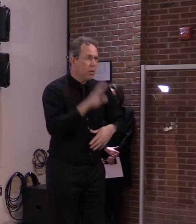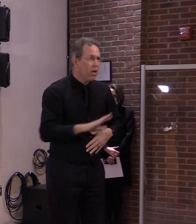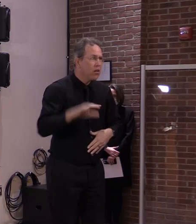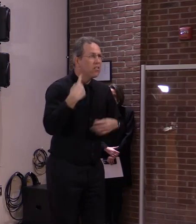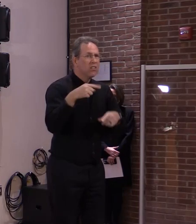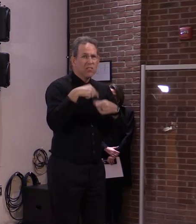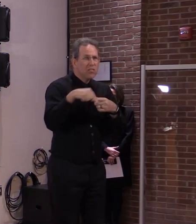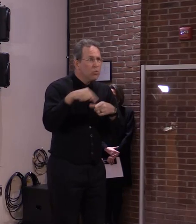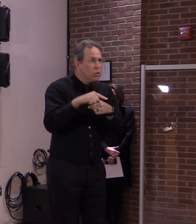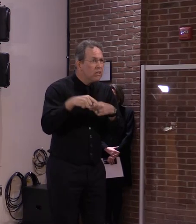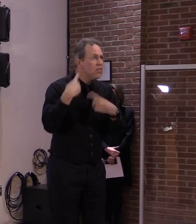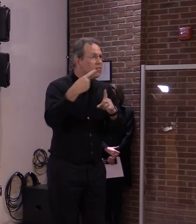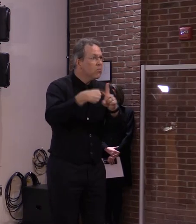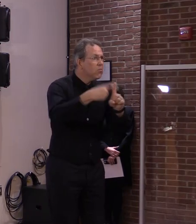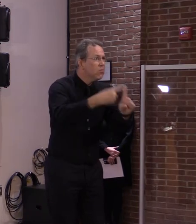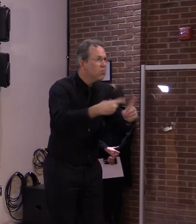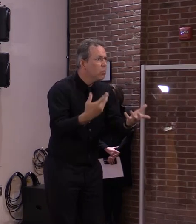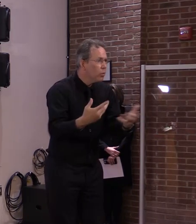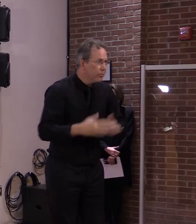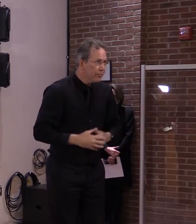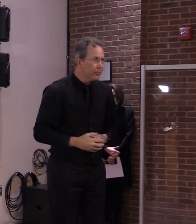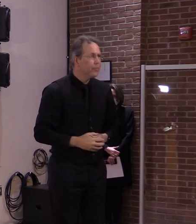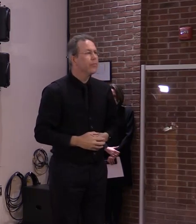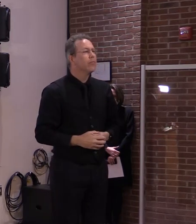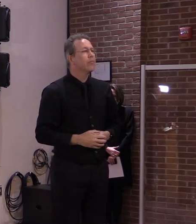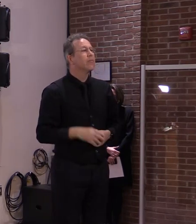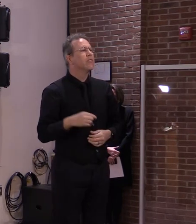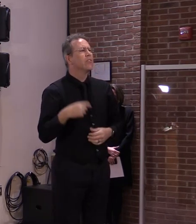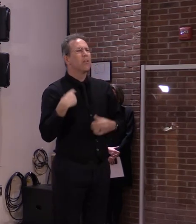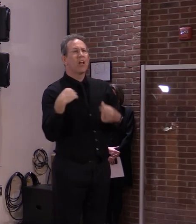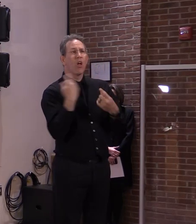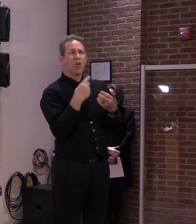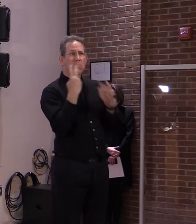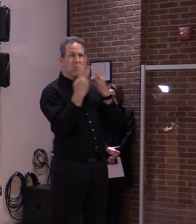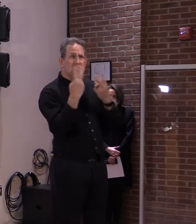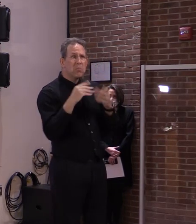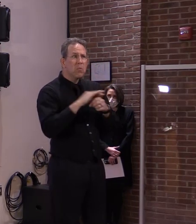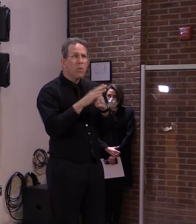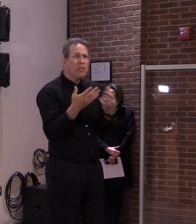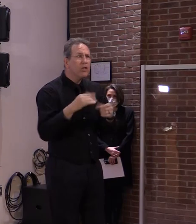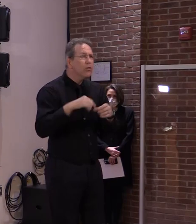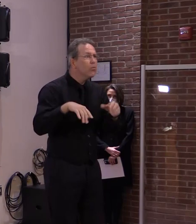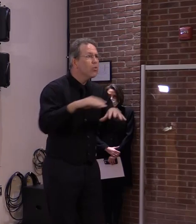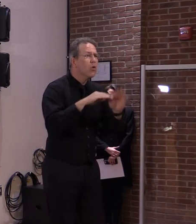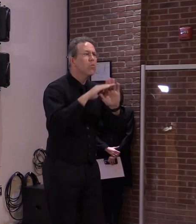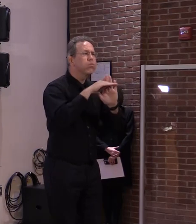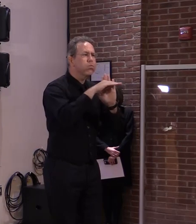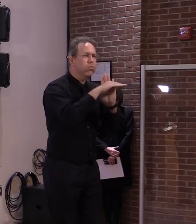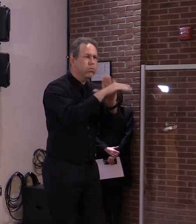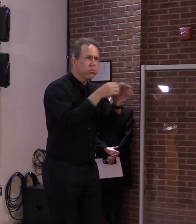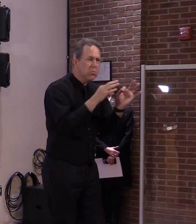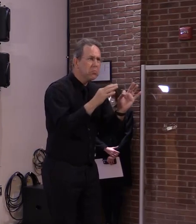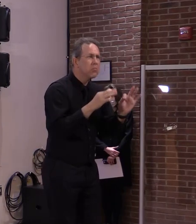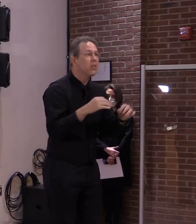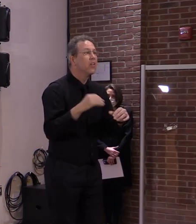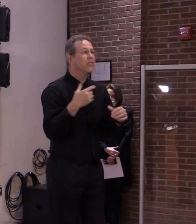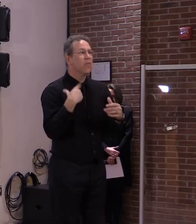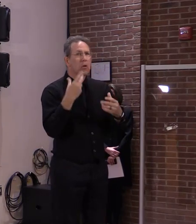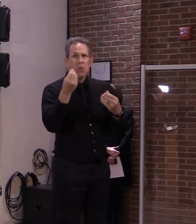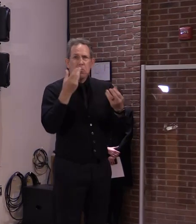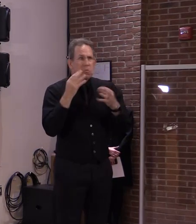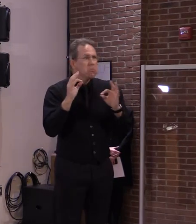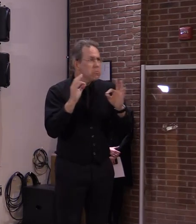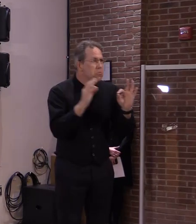term, the steady declines in our case rates give us greater confidence that we're now moving in the right direction in